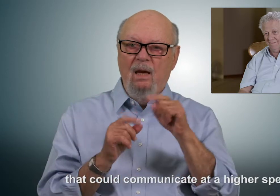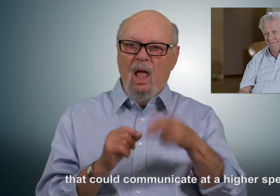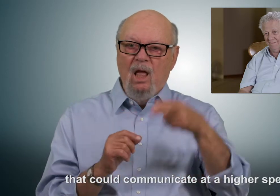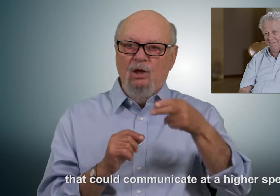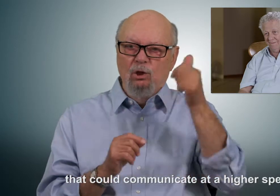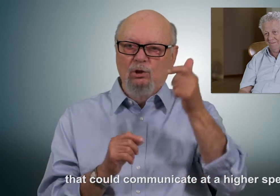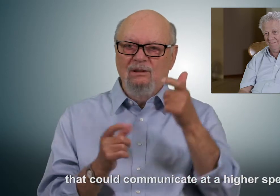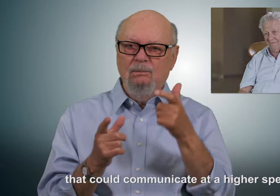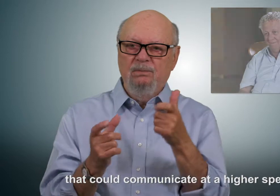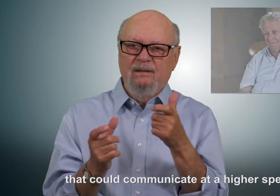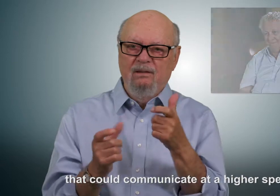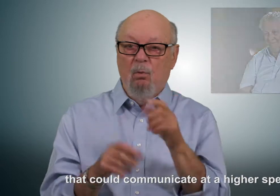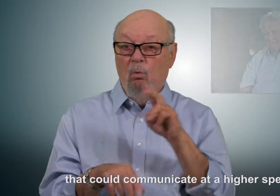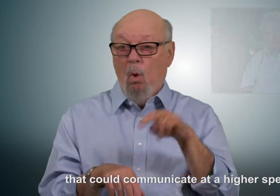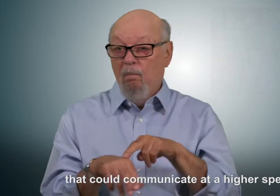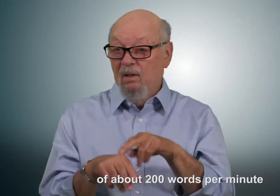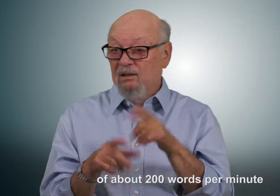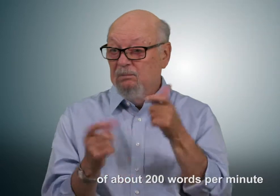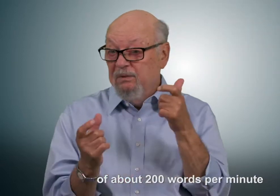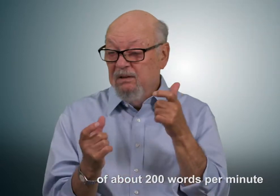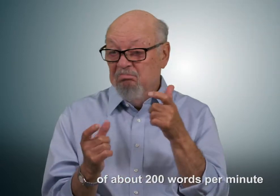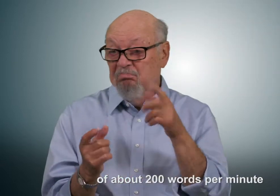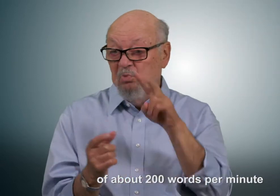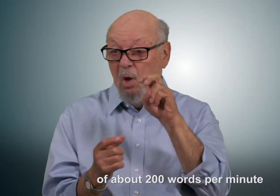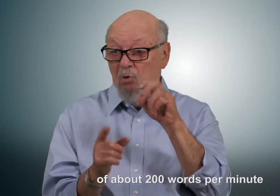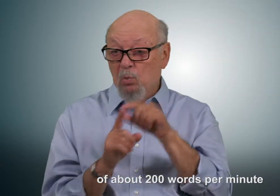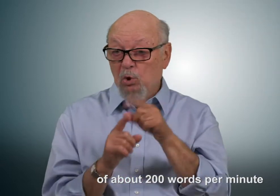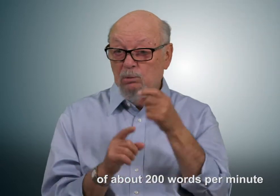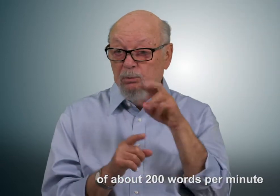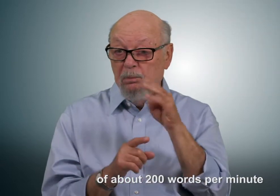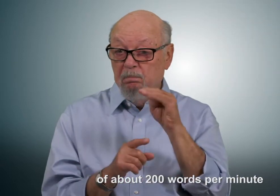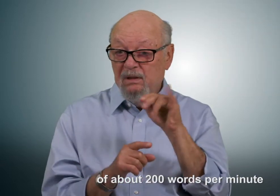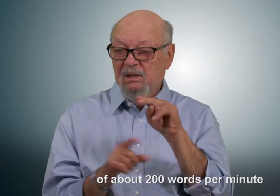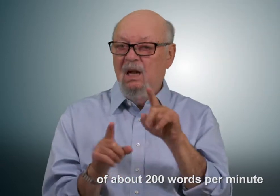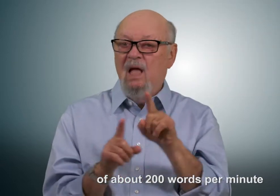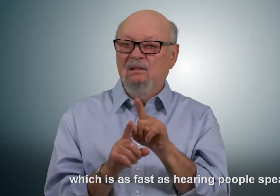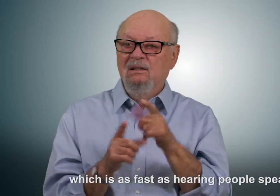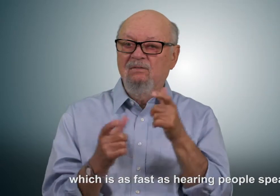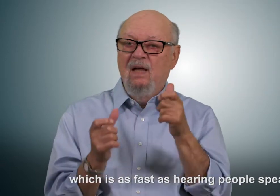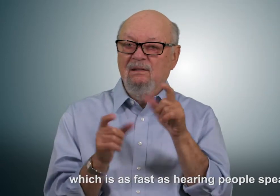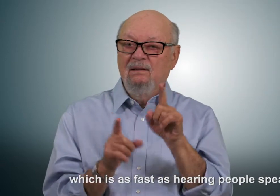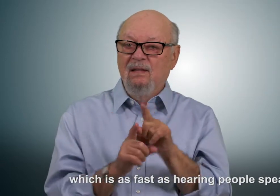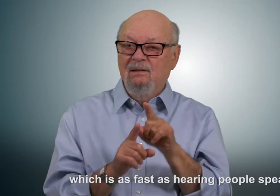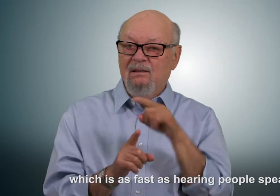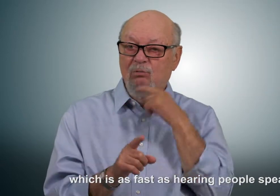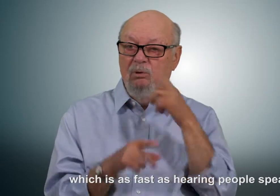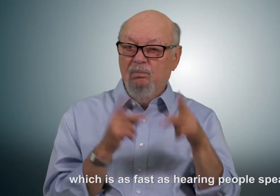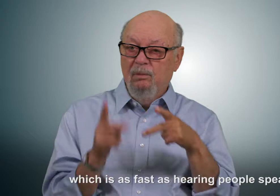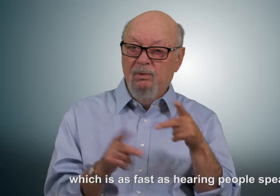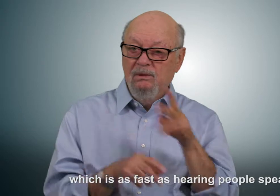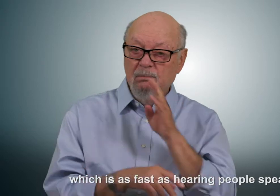speed of about 200 words per minute, which is as fast as hearing people speak.